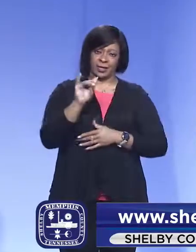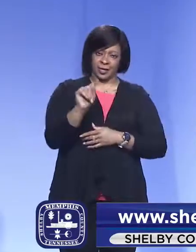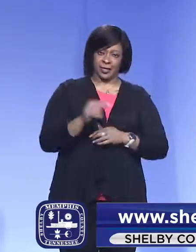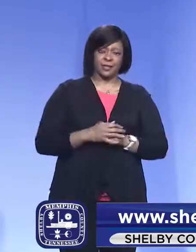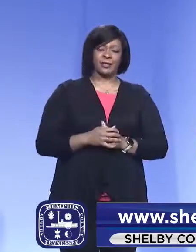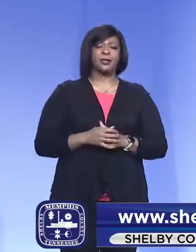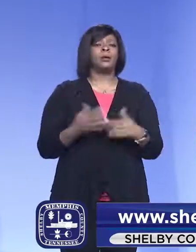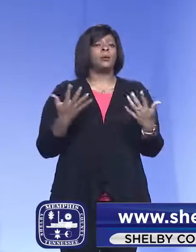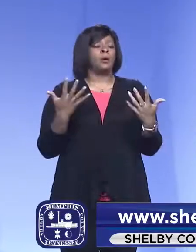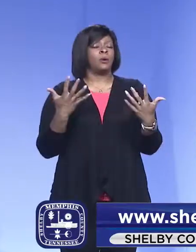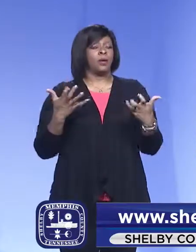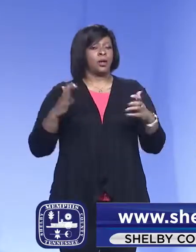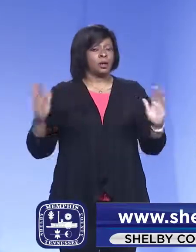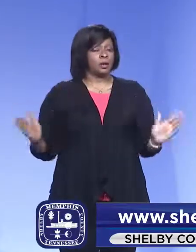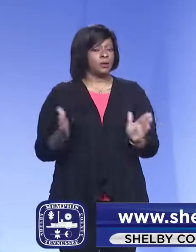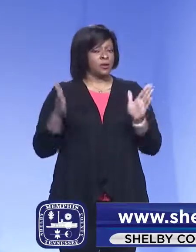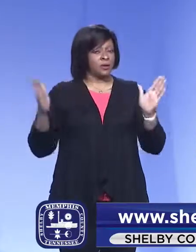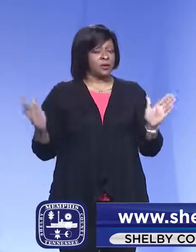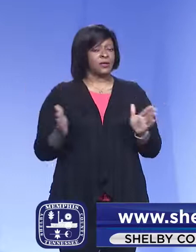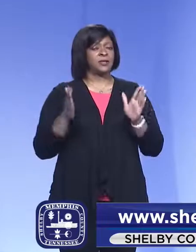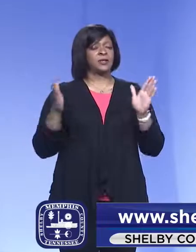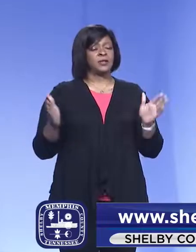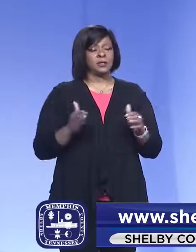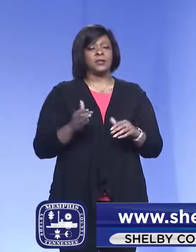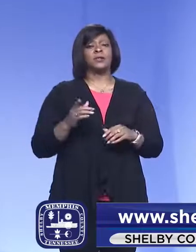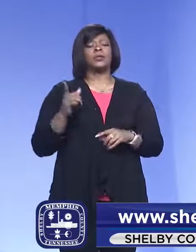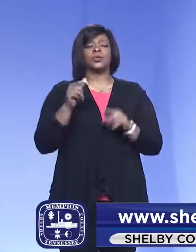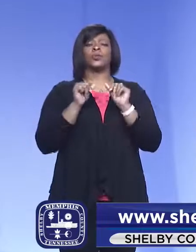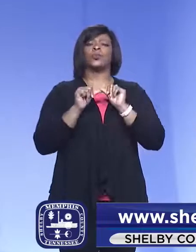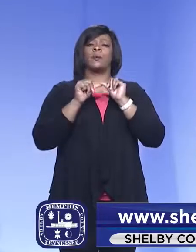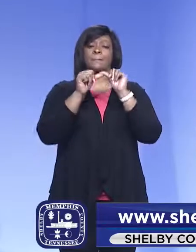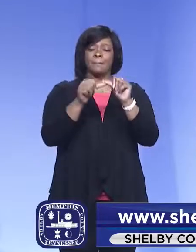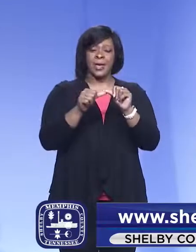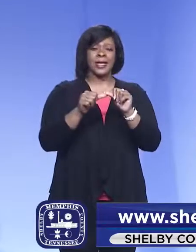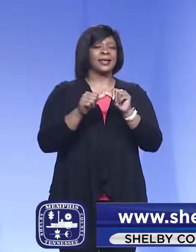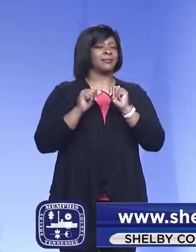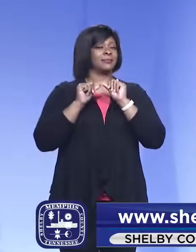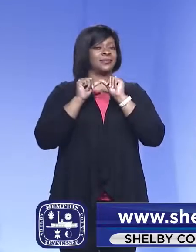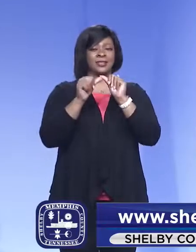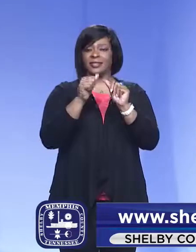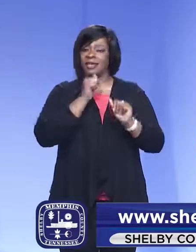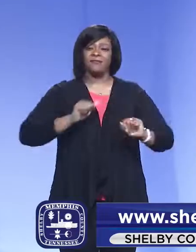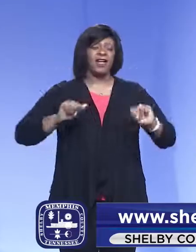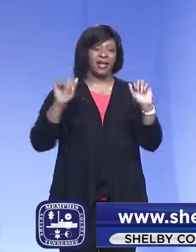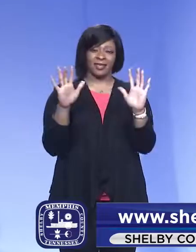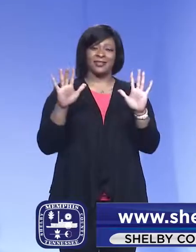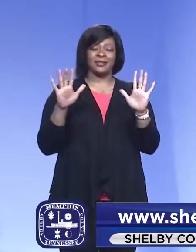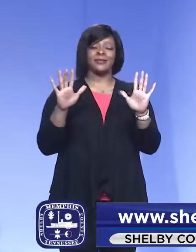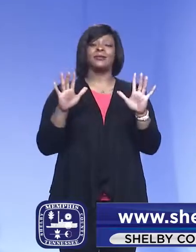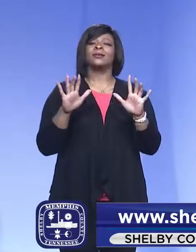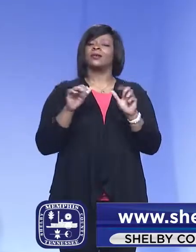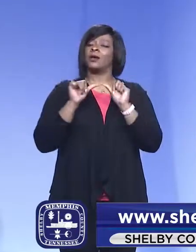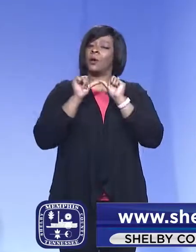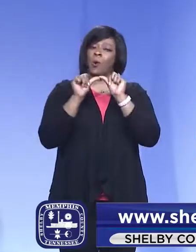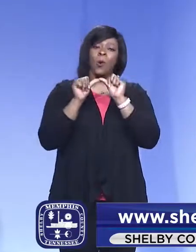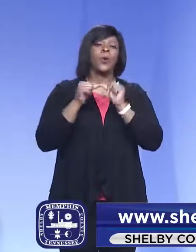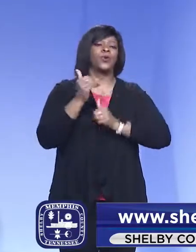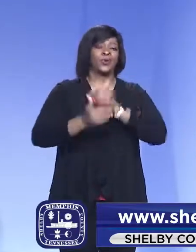and we want to encourage that you remain steadfast and hold the